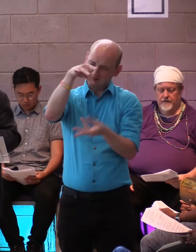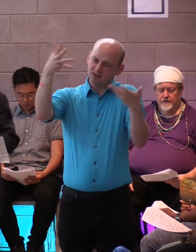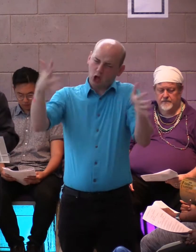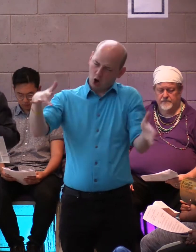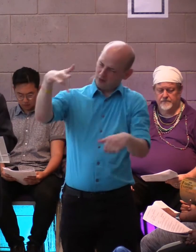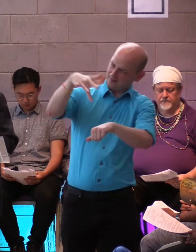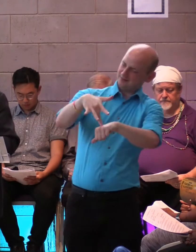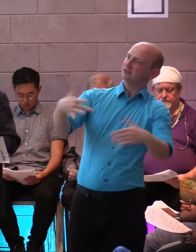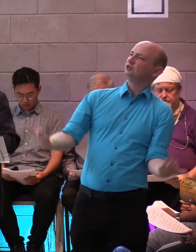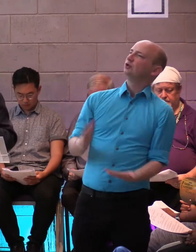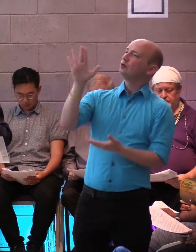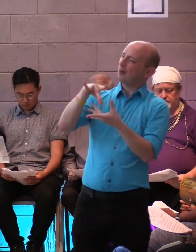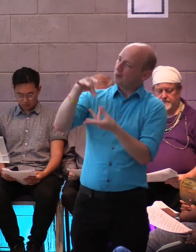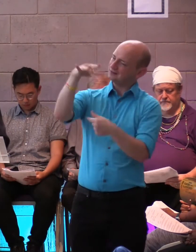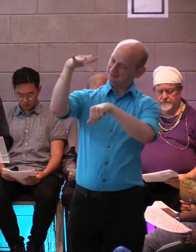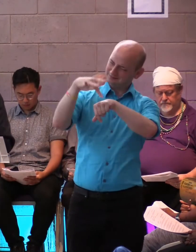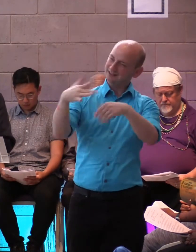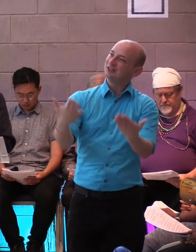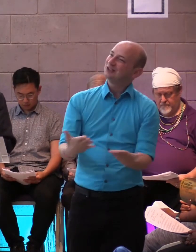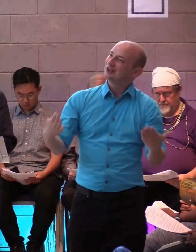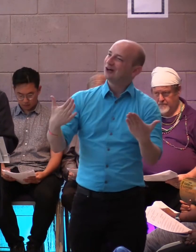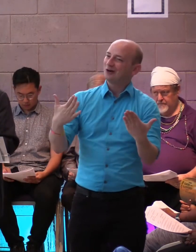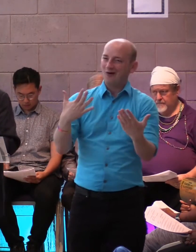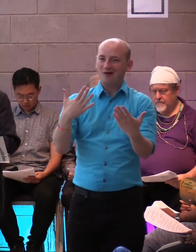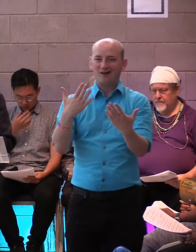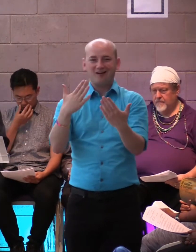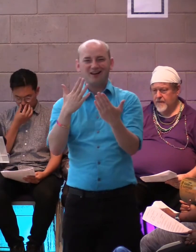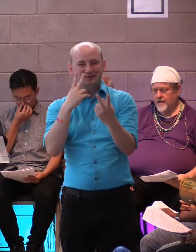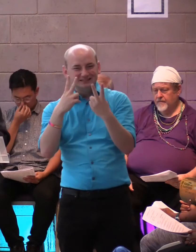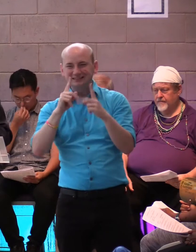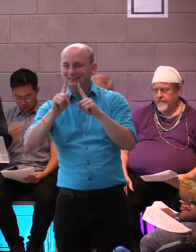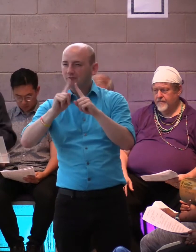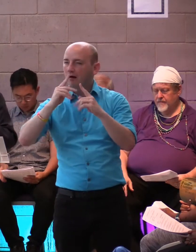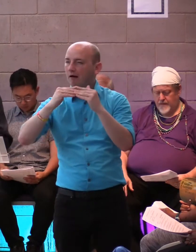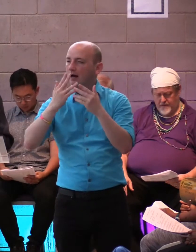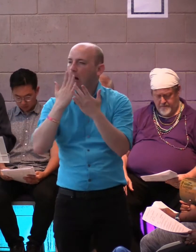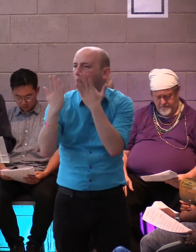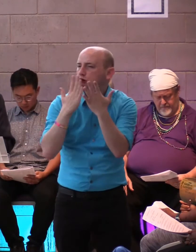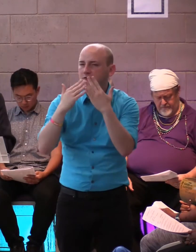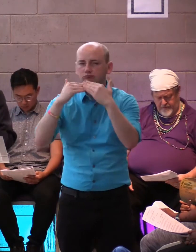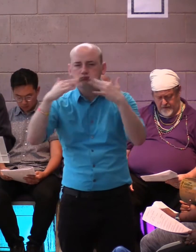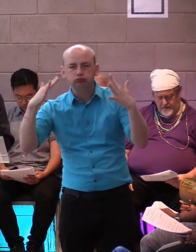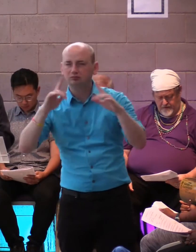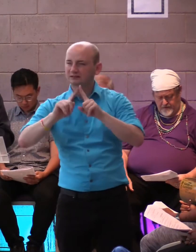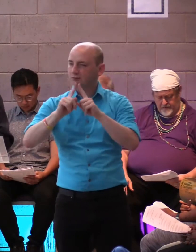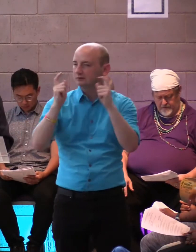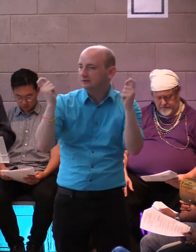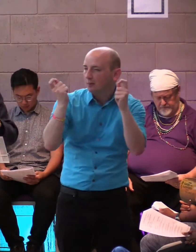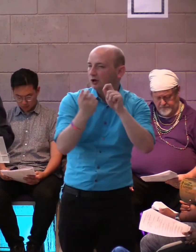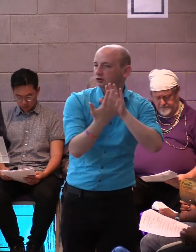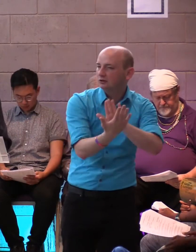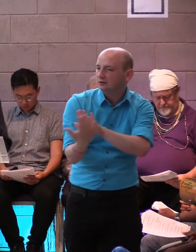presence indeed is here in all the colors, in all the celebration, in each and every person. Your presence is